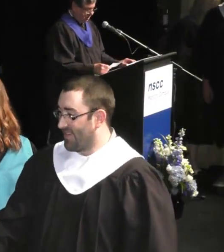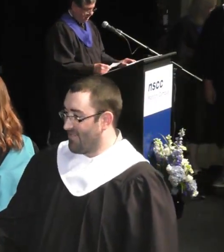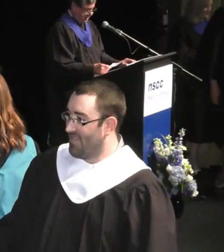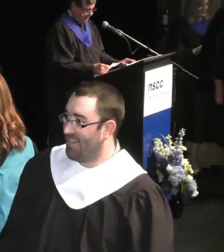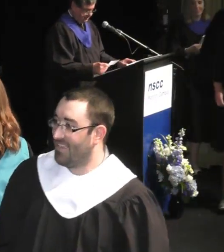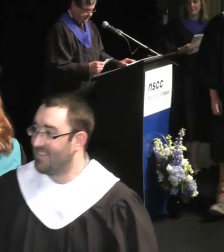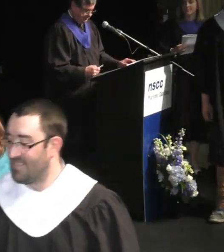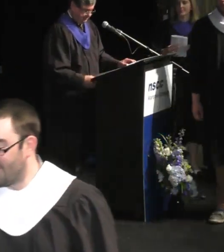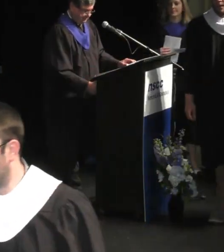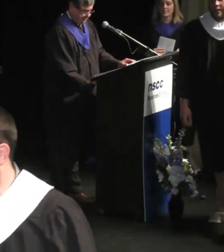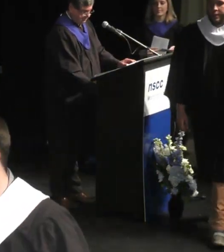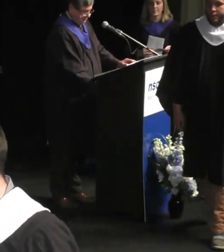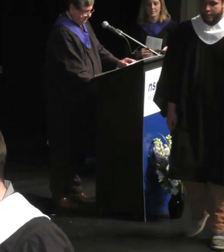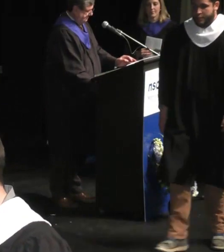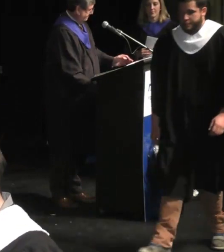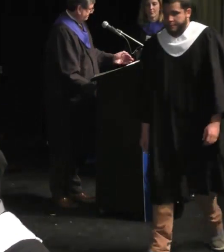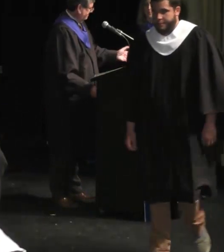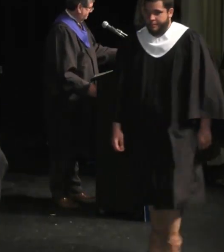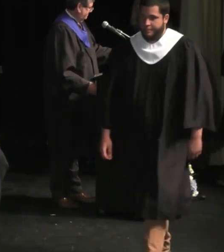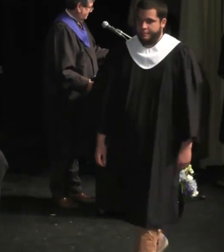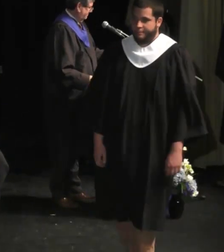Joshua Holohan.